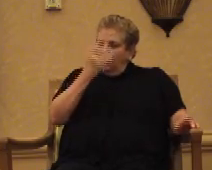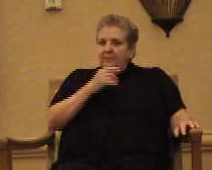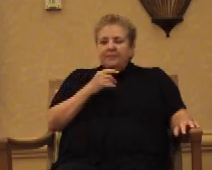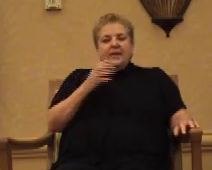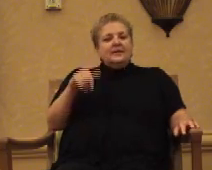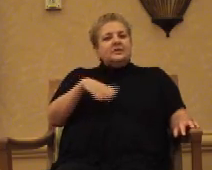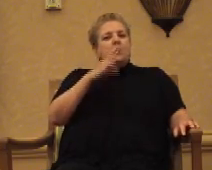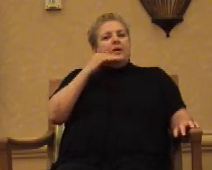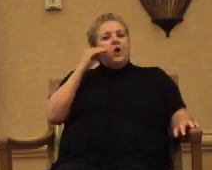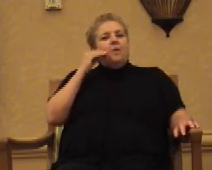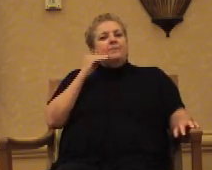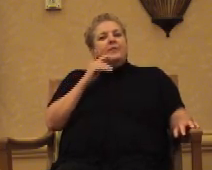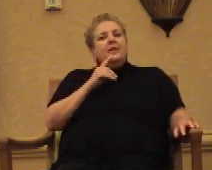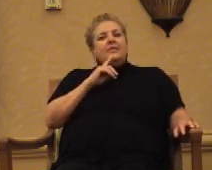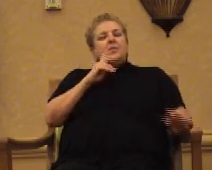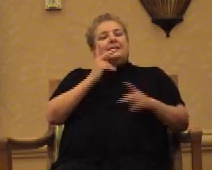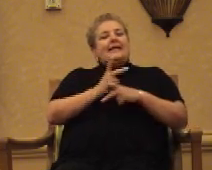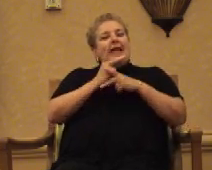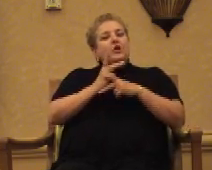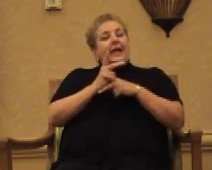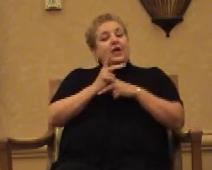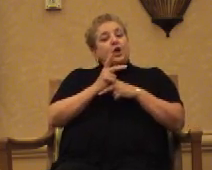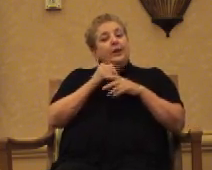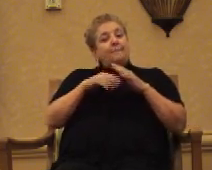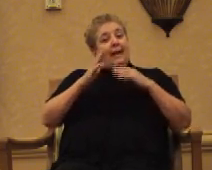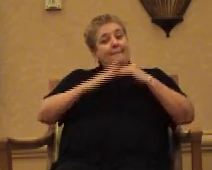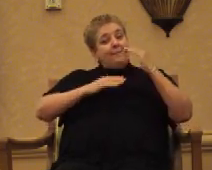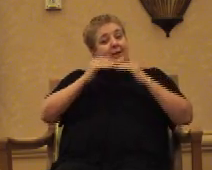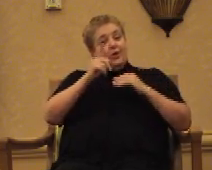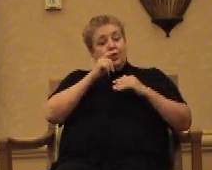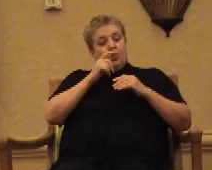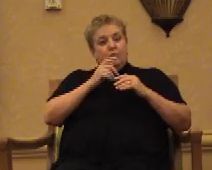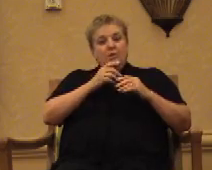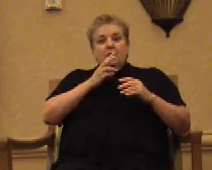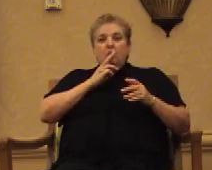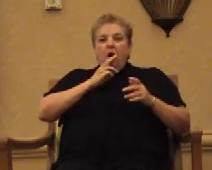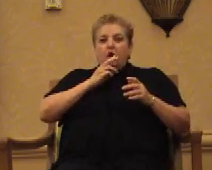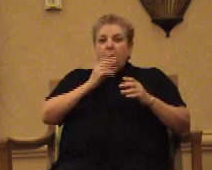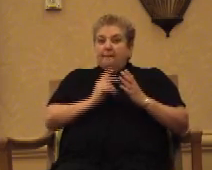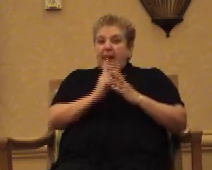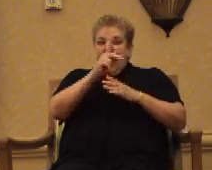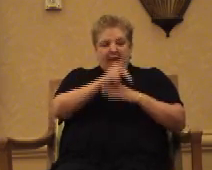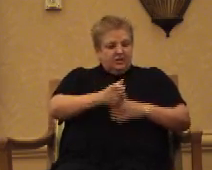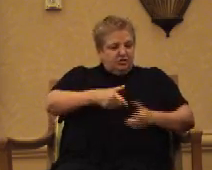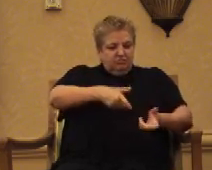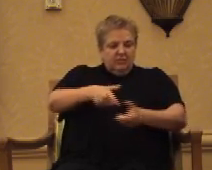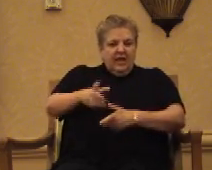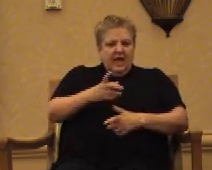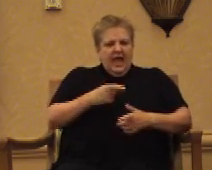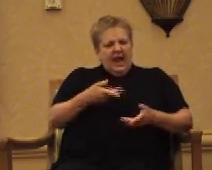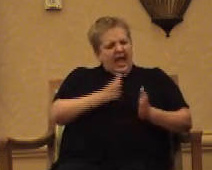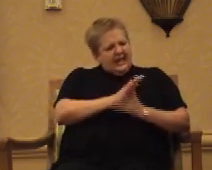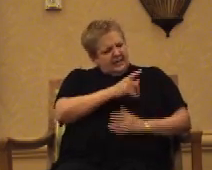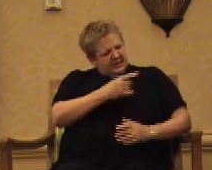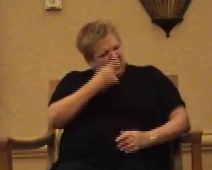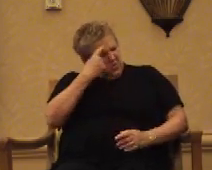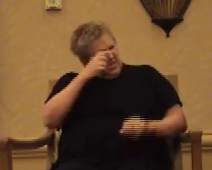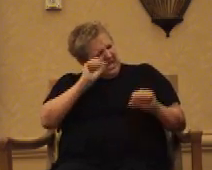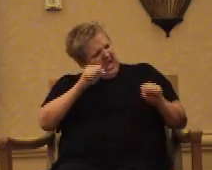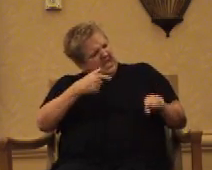caretaker in my building who would go around and water the plants, and I knew he was in AA, and I said to him, "Do you think I could be an alcoholic?" And he said that I was too